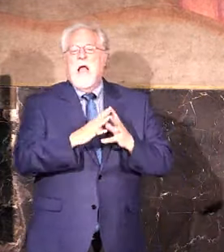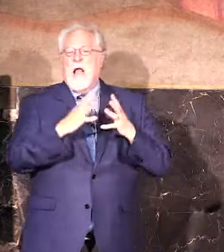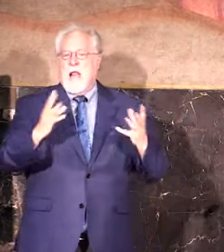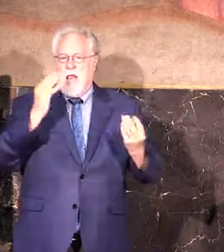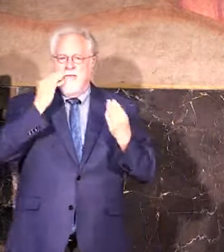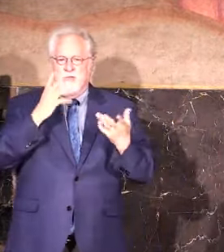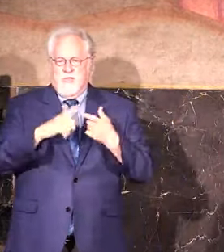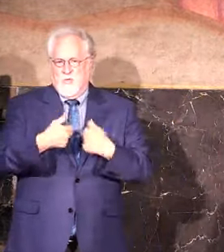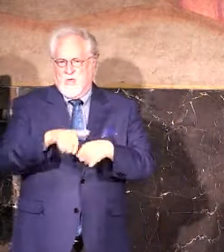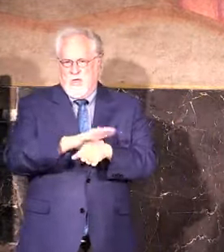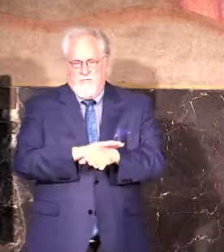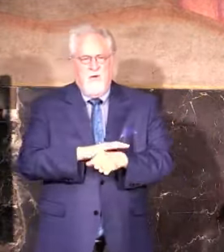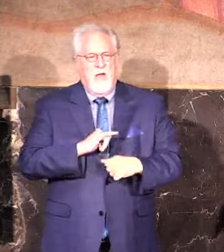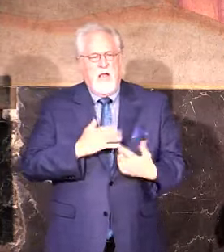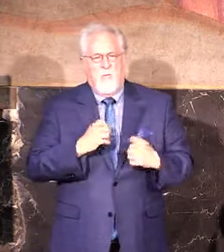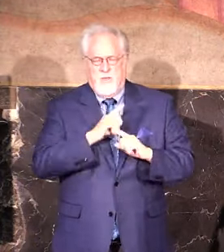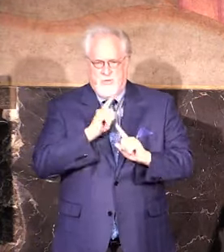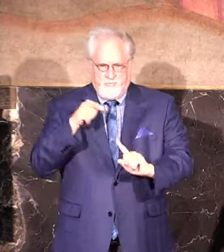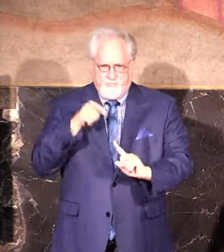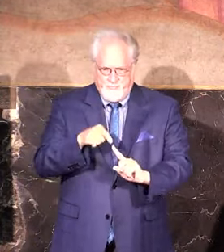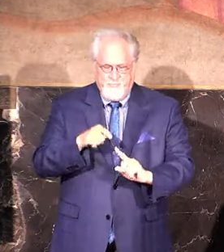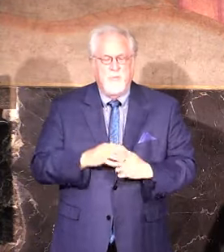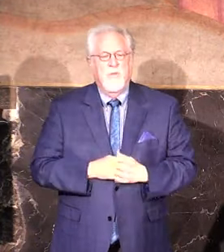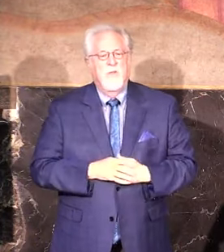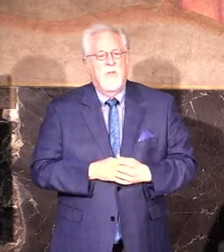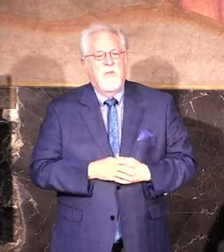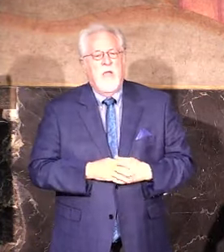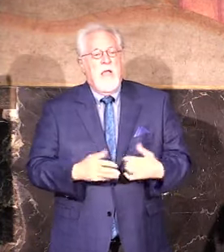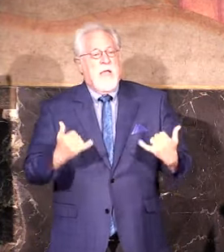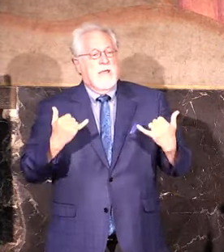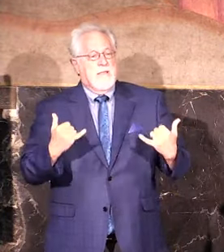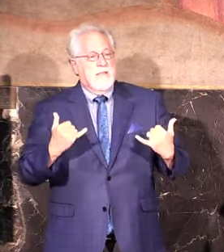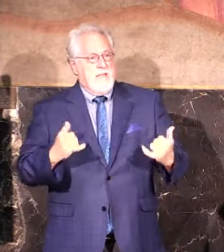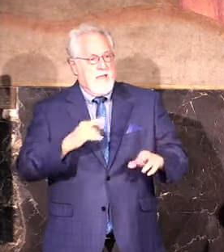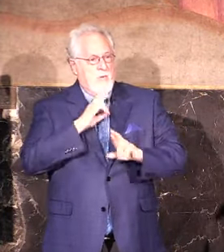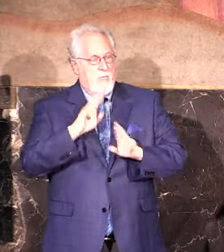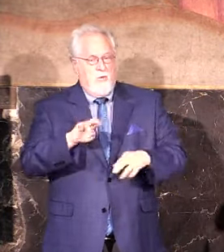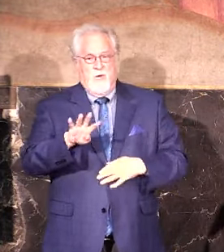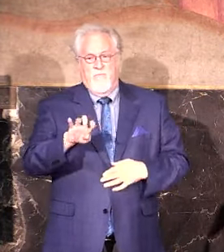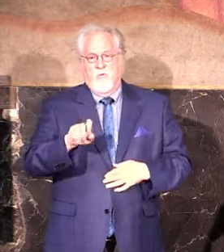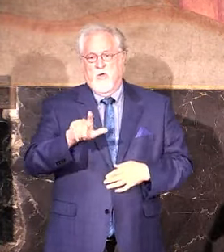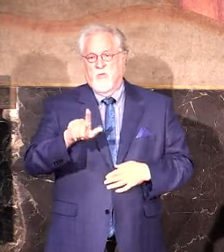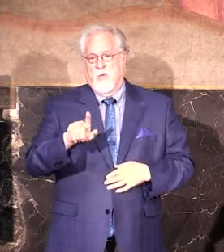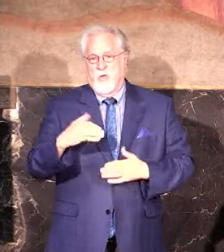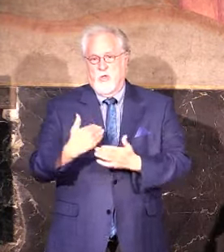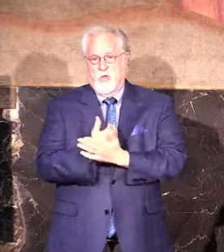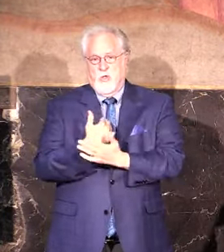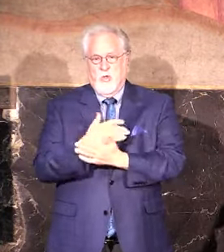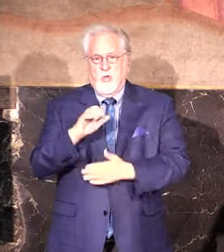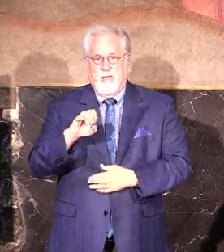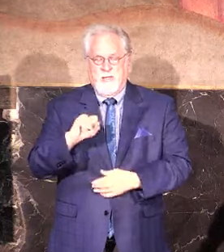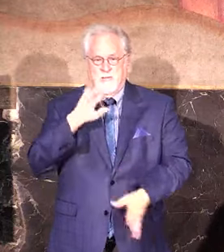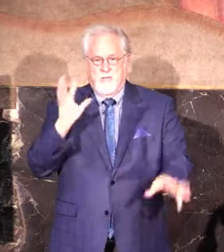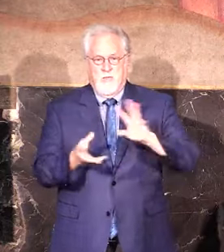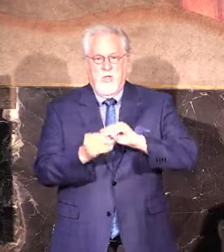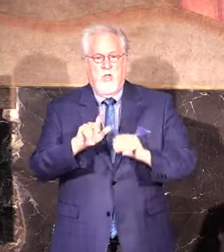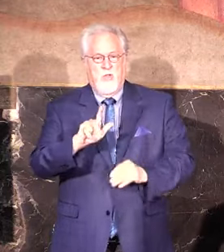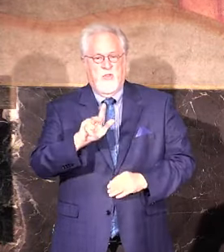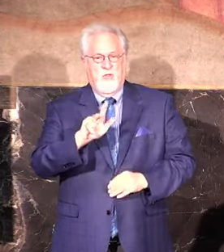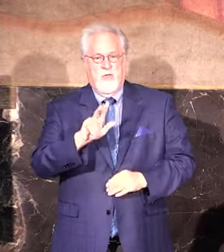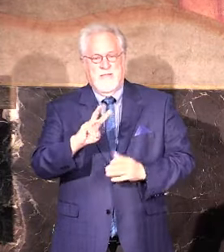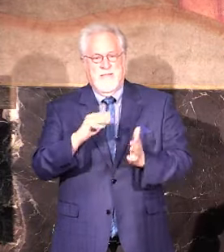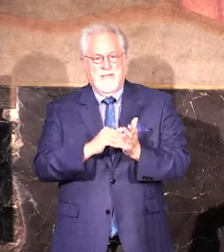cover today, so I kind of want to get right into it. Today we're reporting 421 new cases for a total of